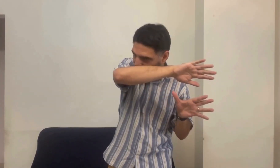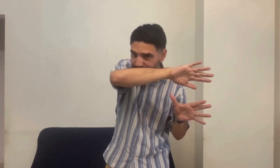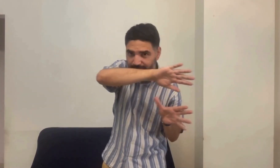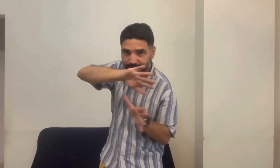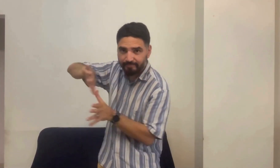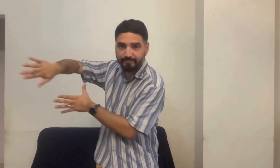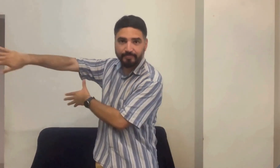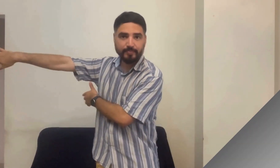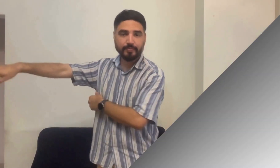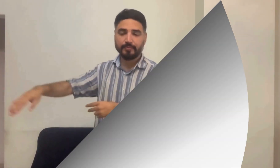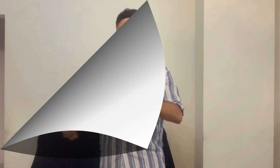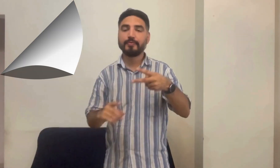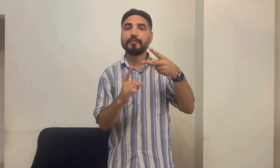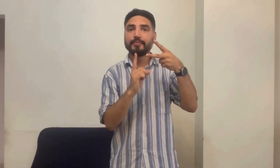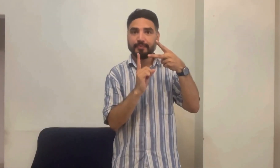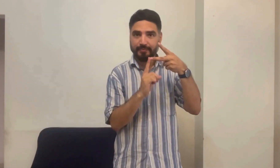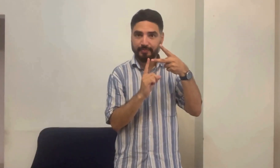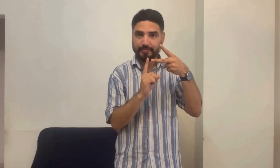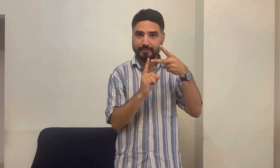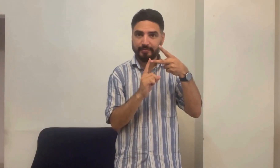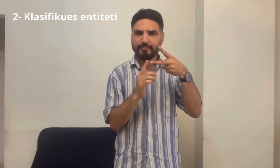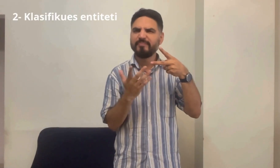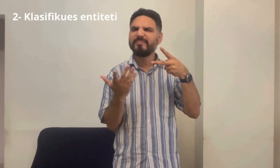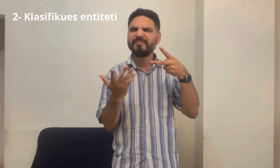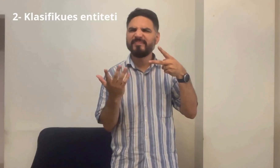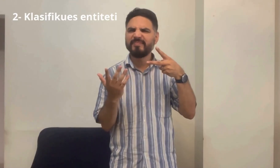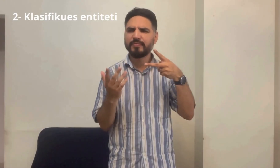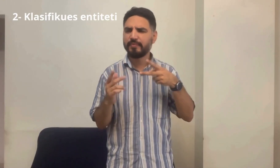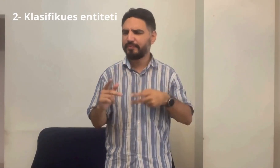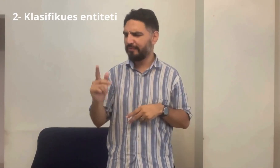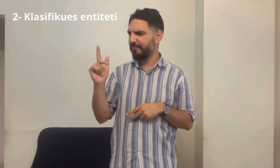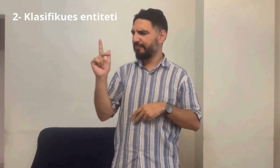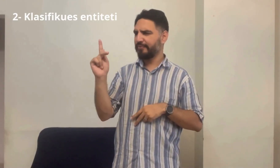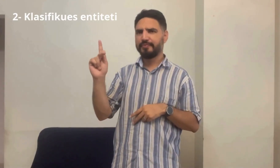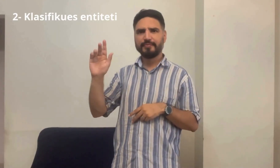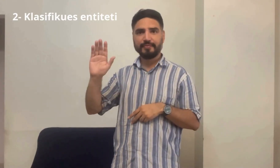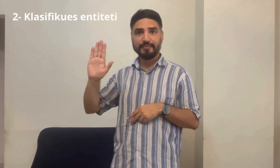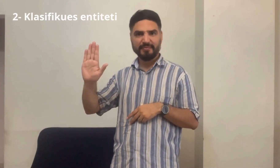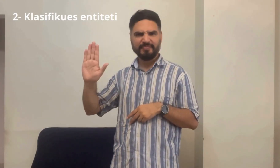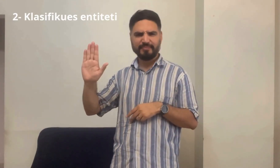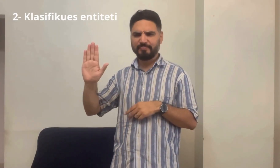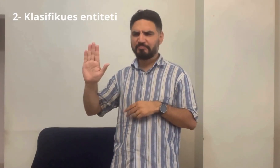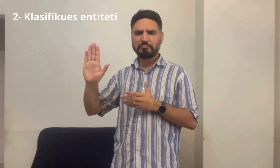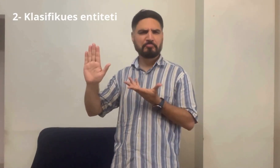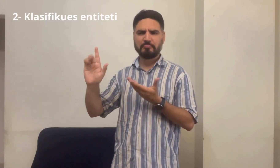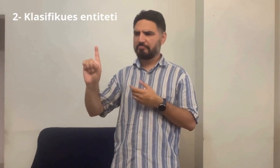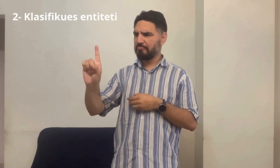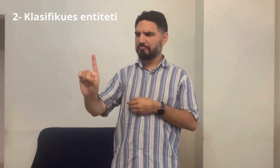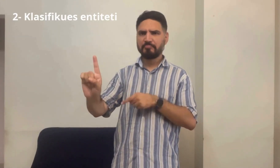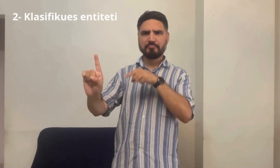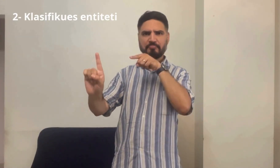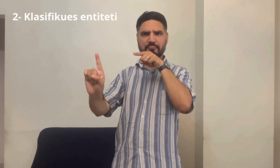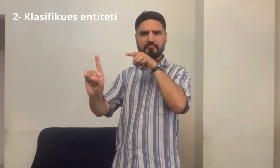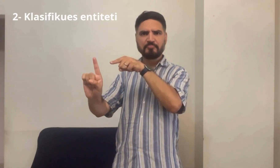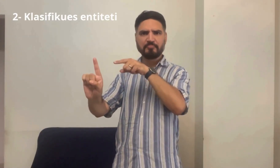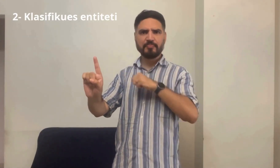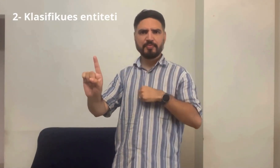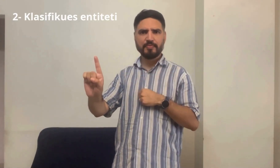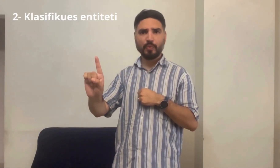Now let's move to the second. Entity classifiers. For instance, when I point